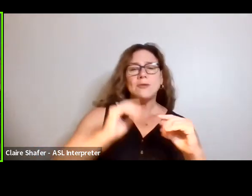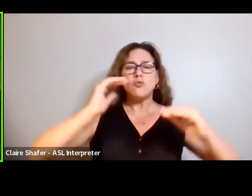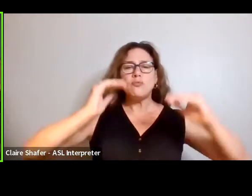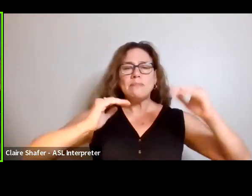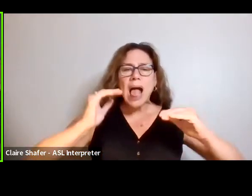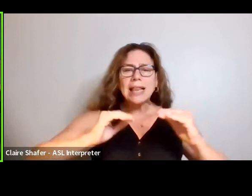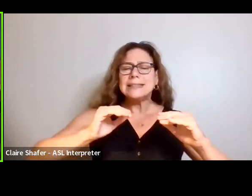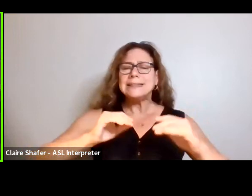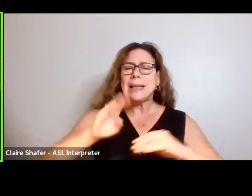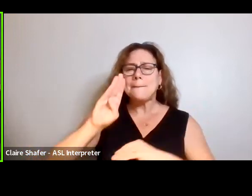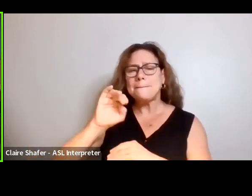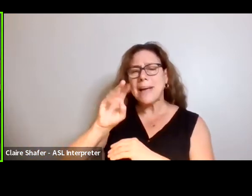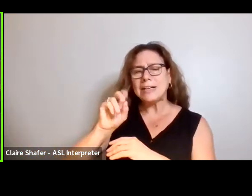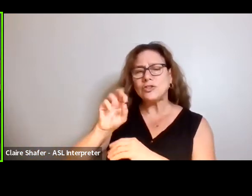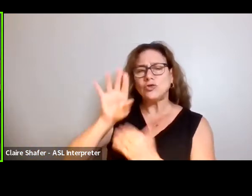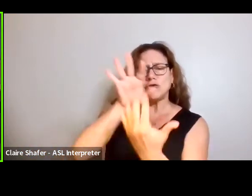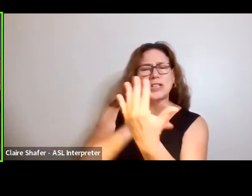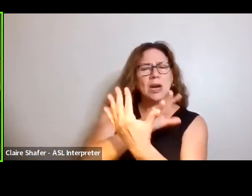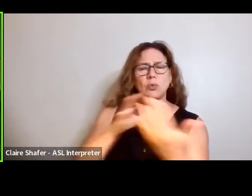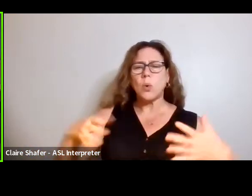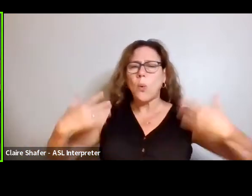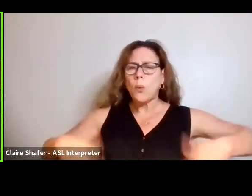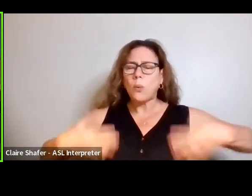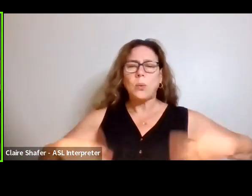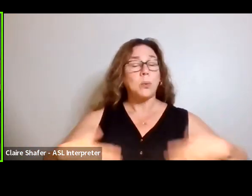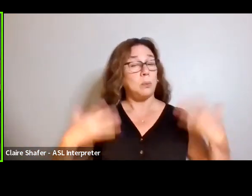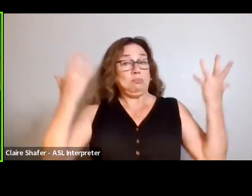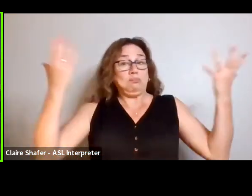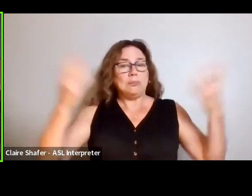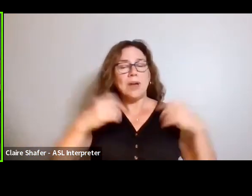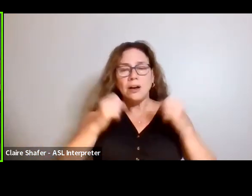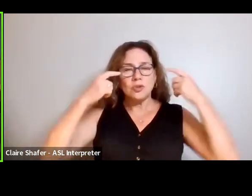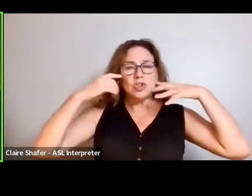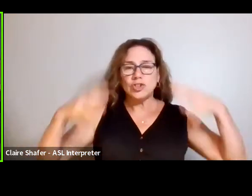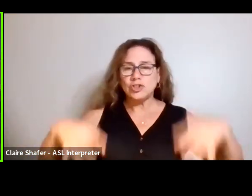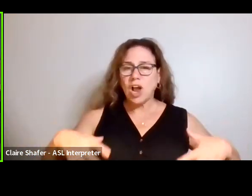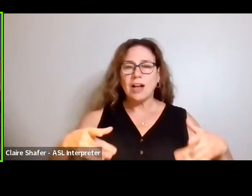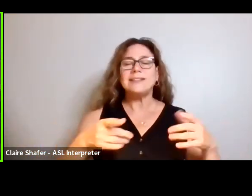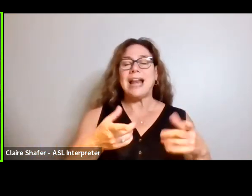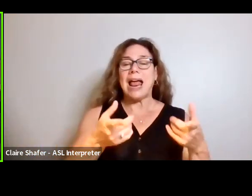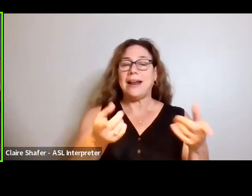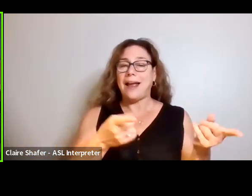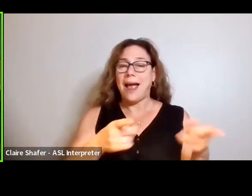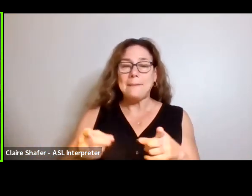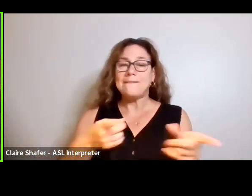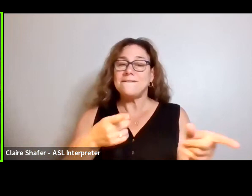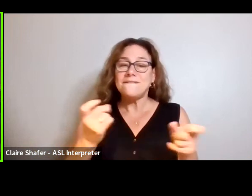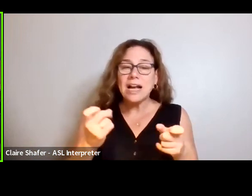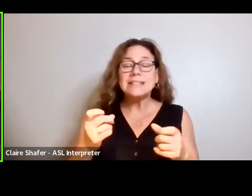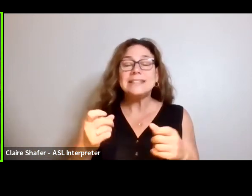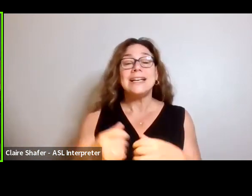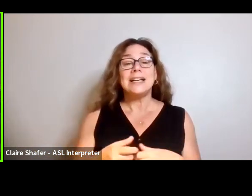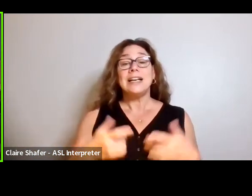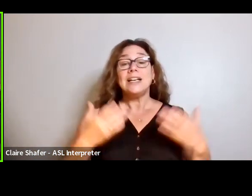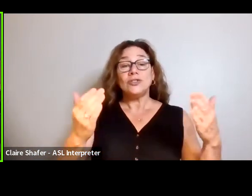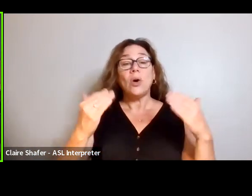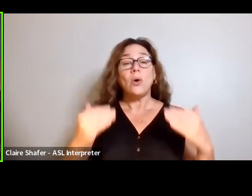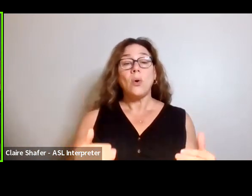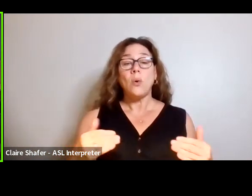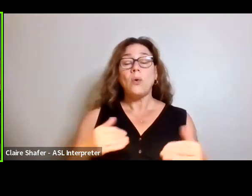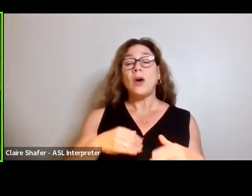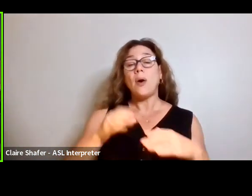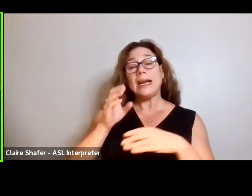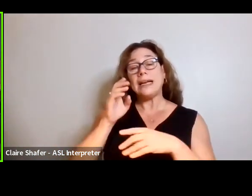find because I don't know it'll happen again this fast. So we're enjoying it. We're headed right into a WASC year. It's a